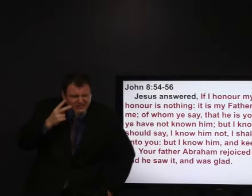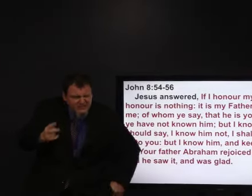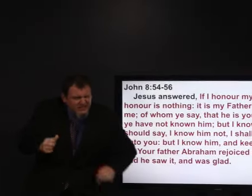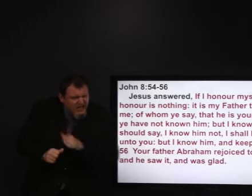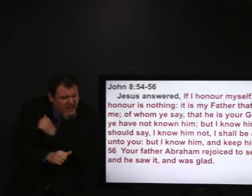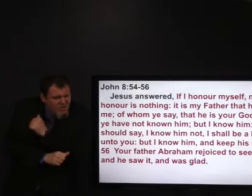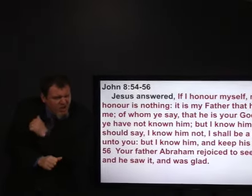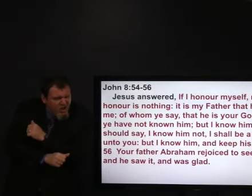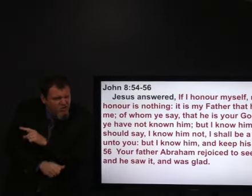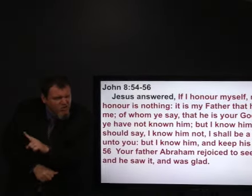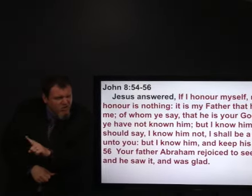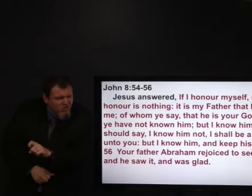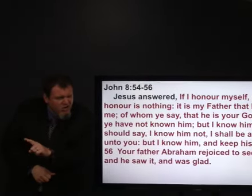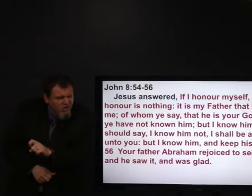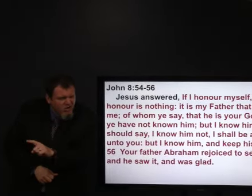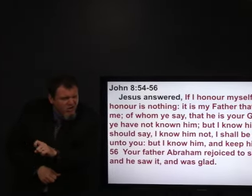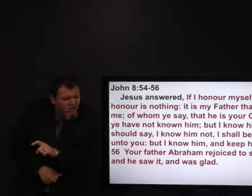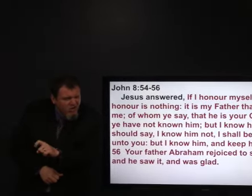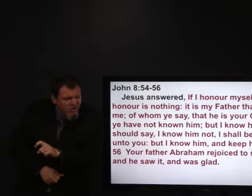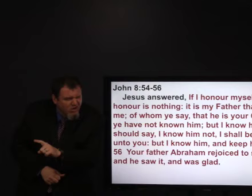"Have you seen Abraham?